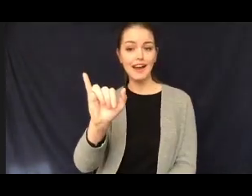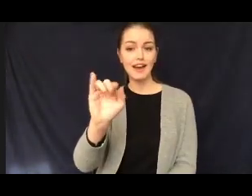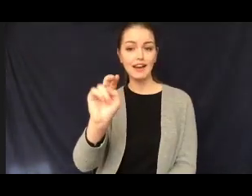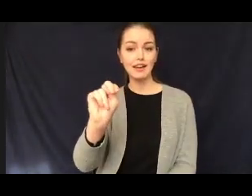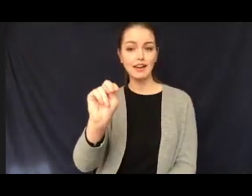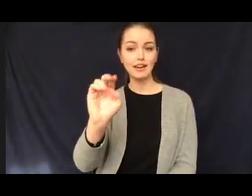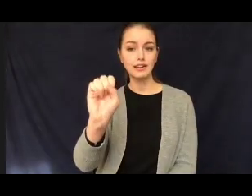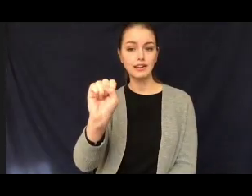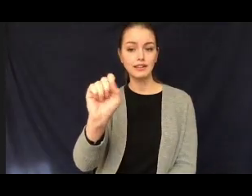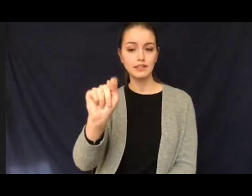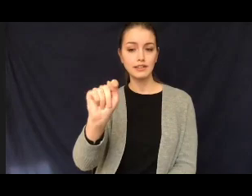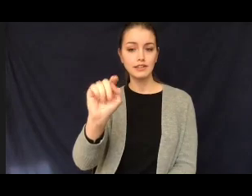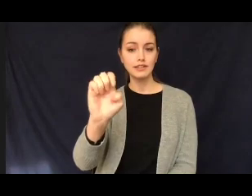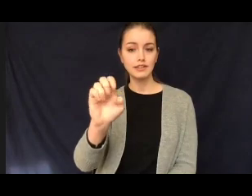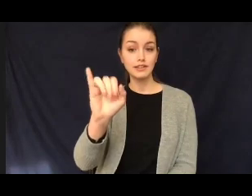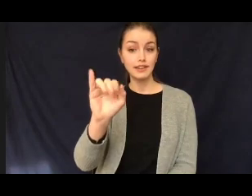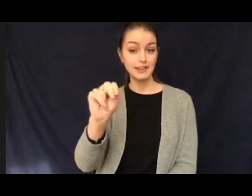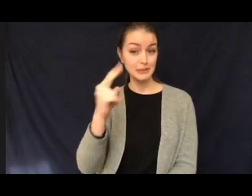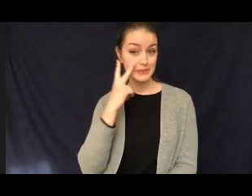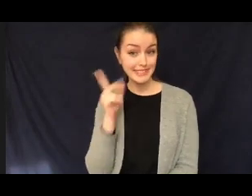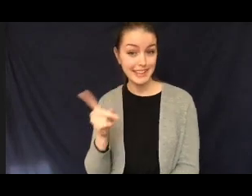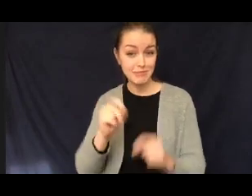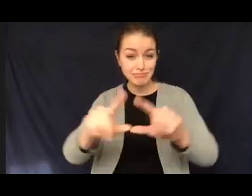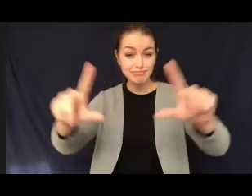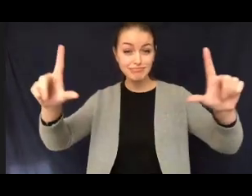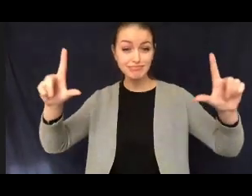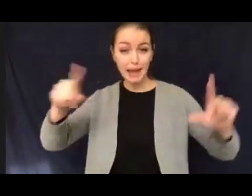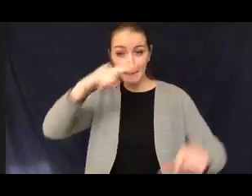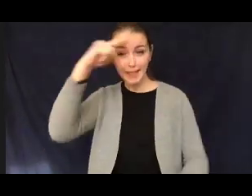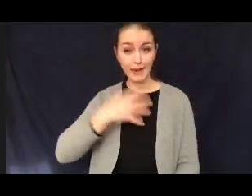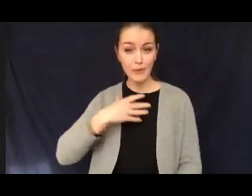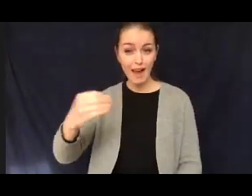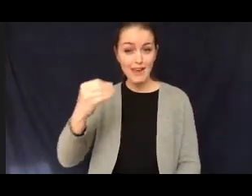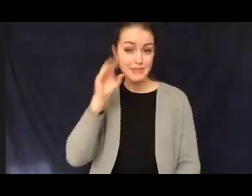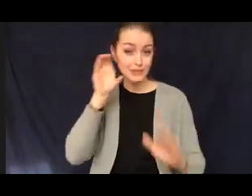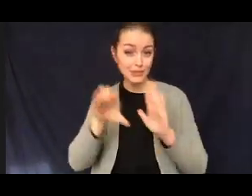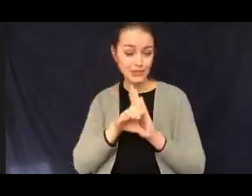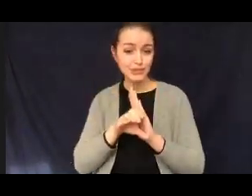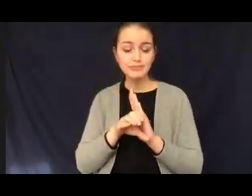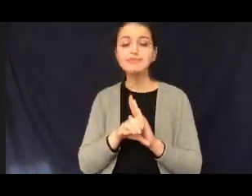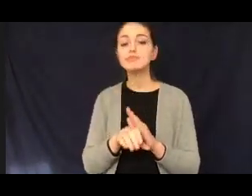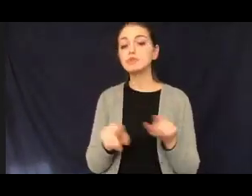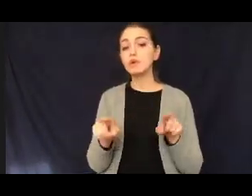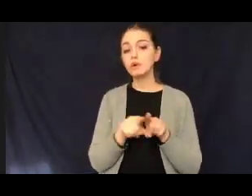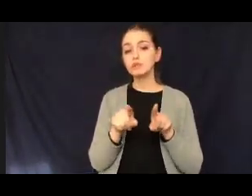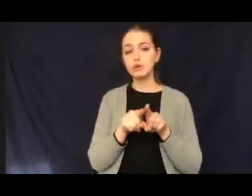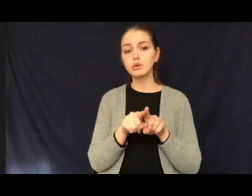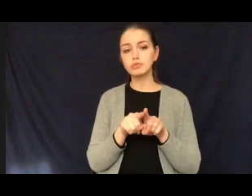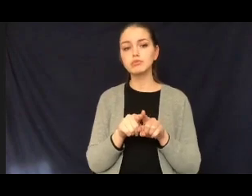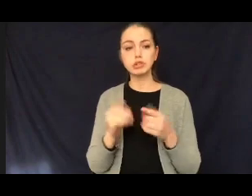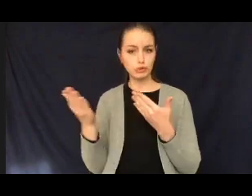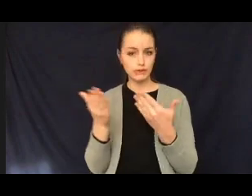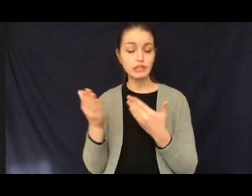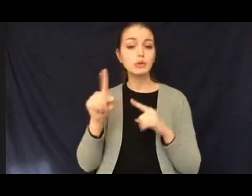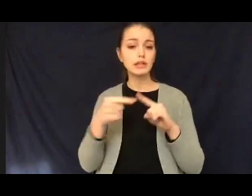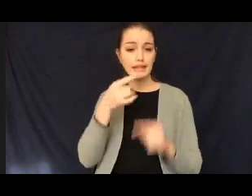Einstein guys. face that you can see a little better from up here. Yeah. Now, this is also a writable surface. So when the kids are in